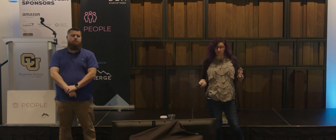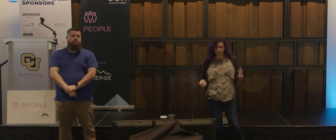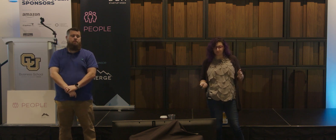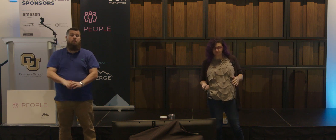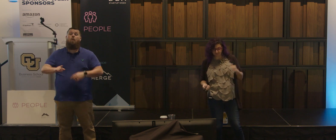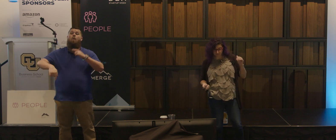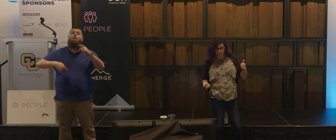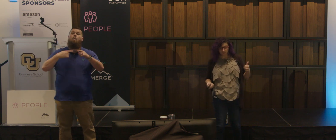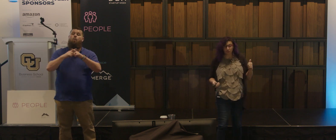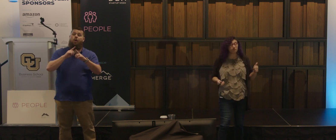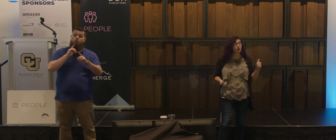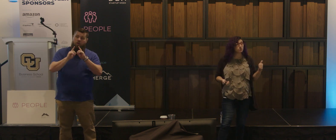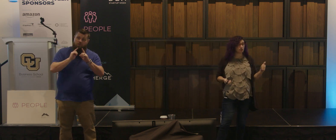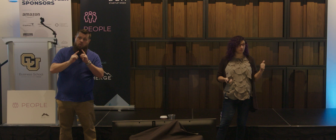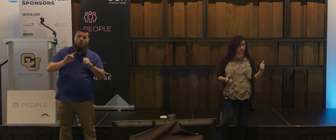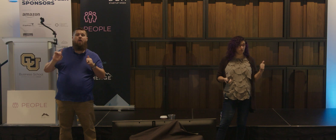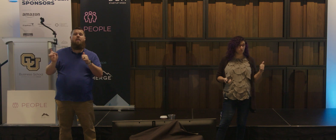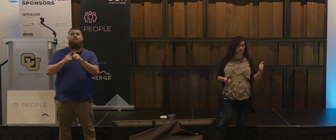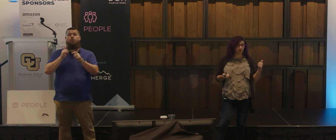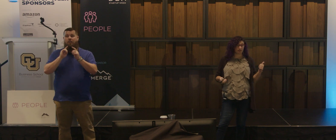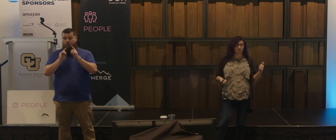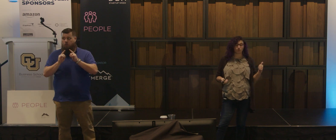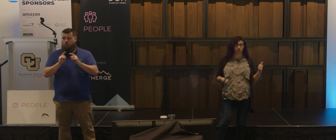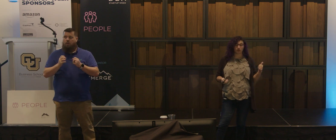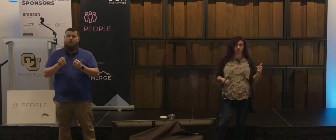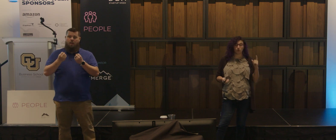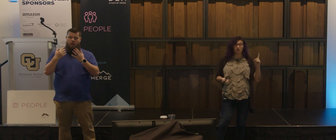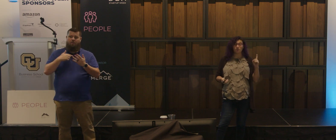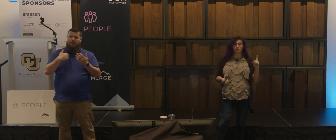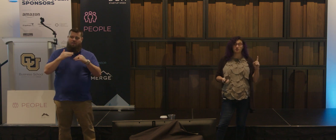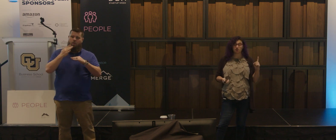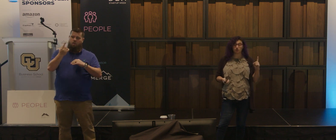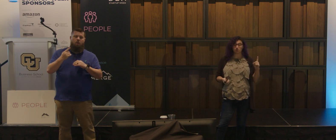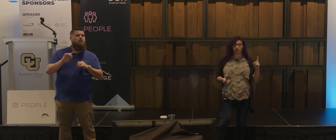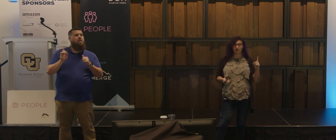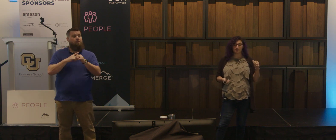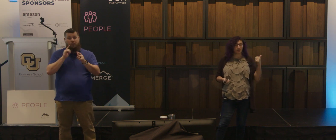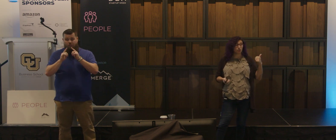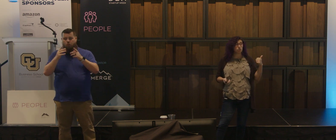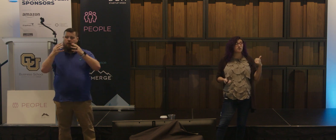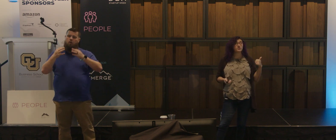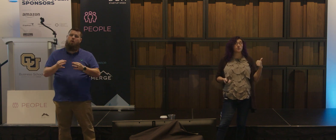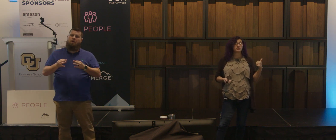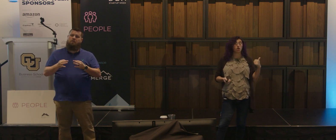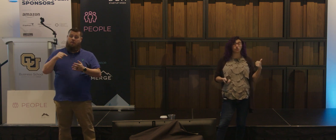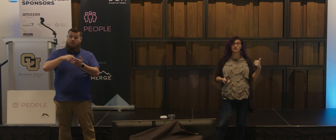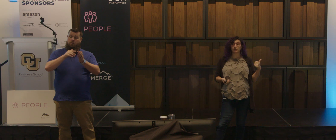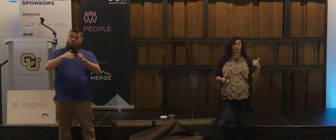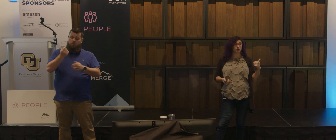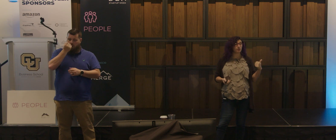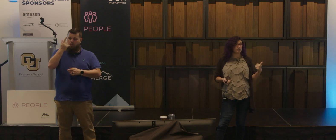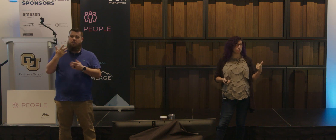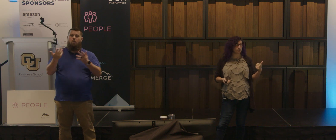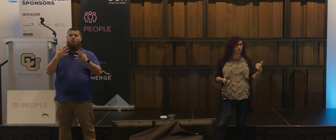When you interview, the first interview, right? A lot of us have more than one interview. The first interview determines, does this person